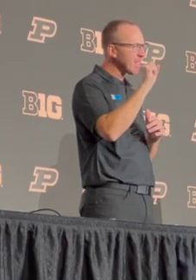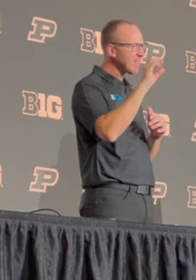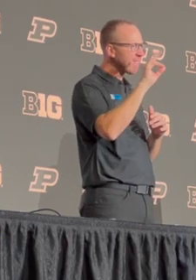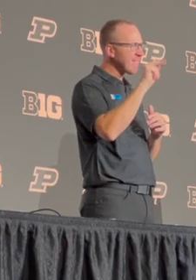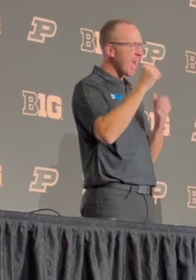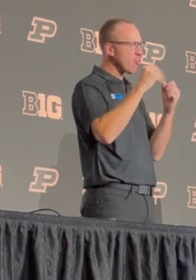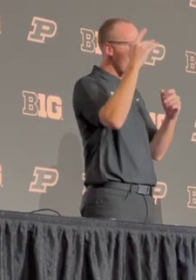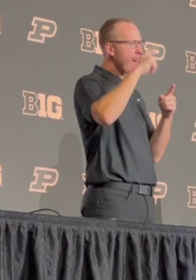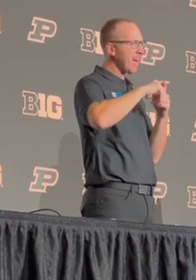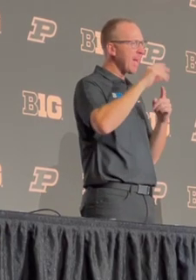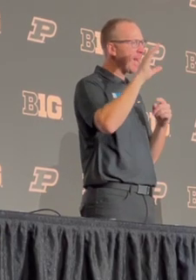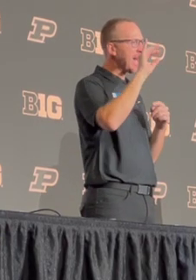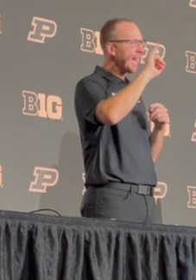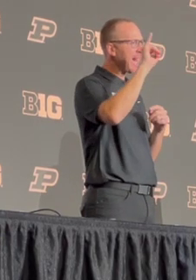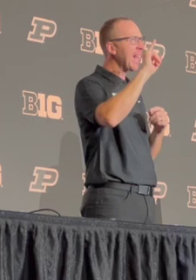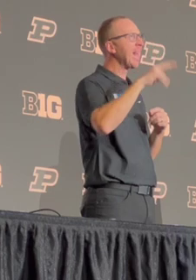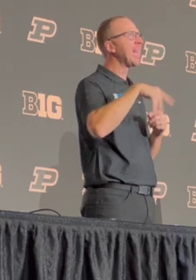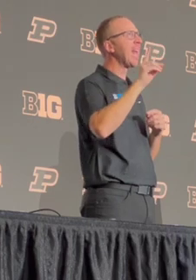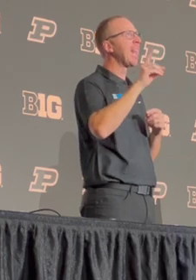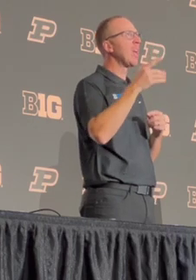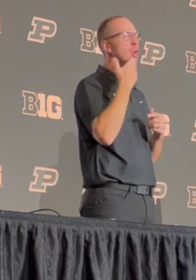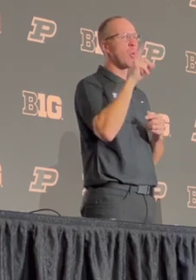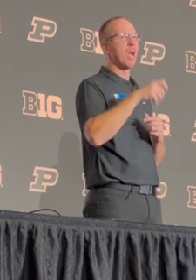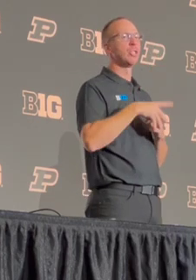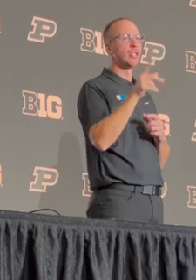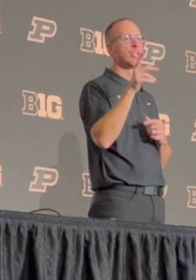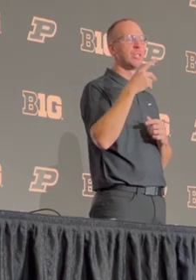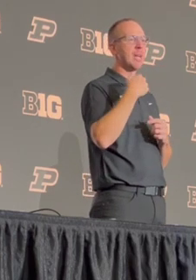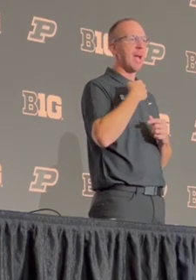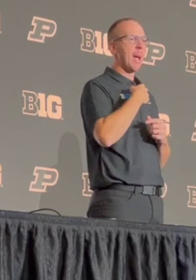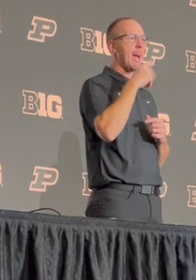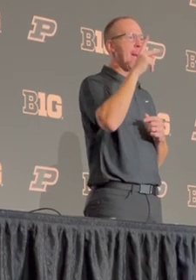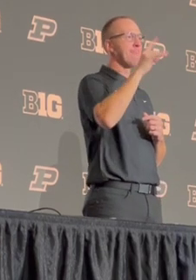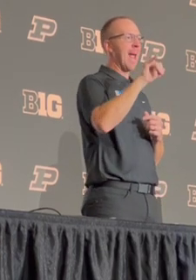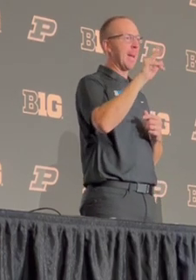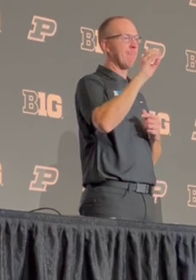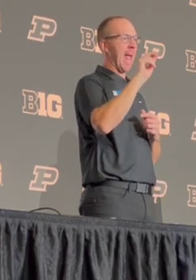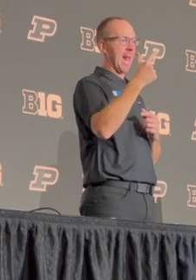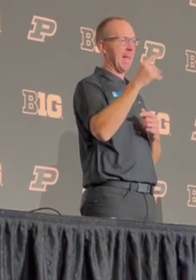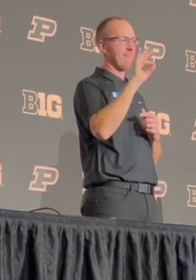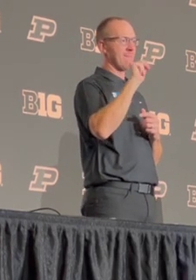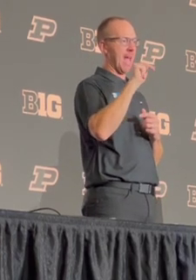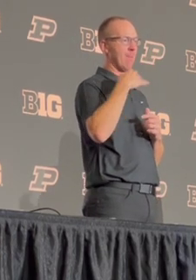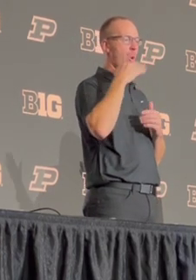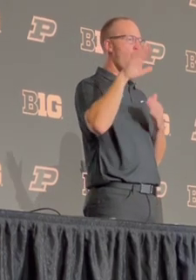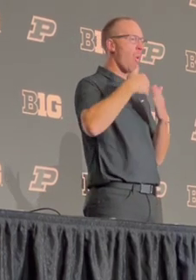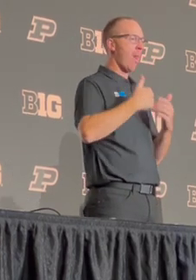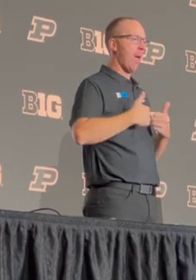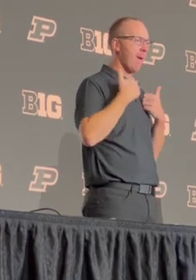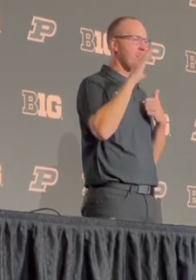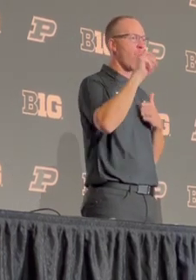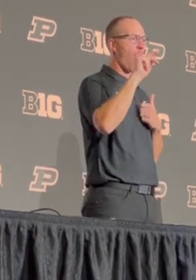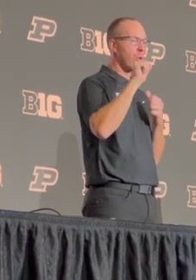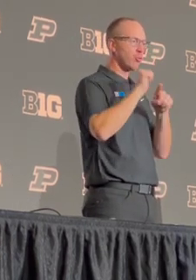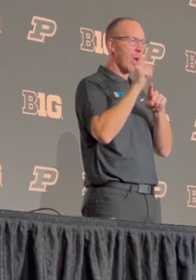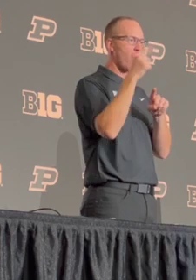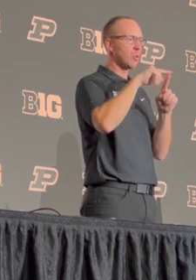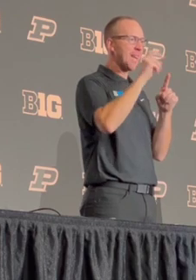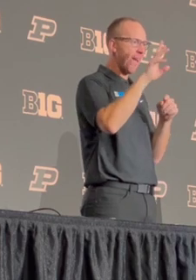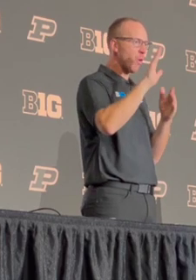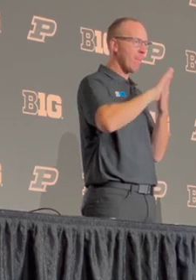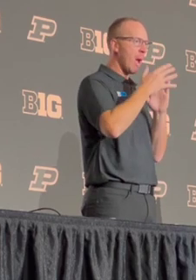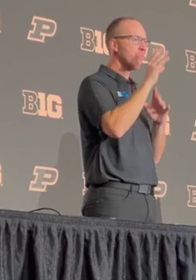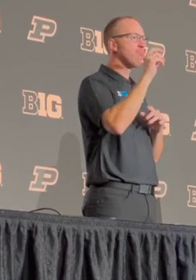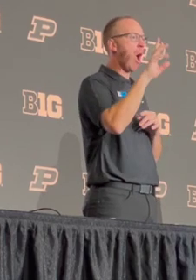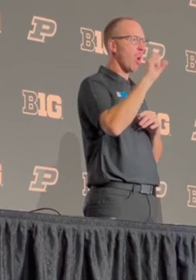up in Beech Grove, Indiana? Yeah, good question. Well, diehard Peyton Manning fan my whole life. Colts trade him off, goes to Denver, become a